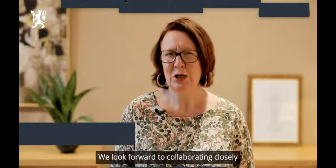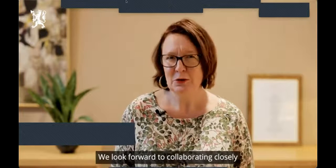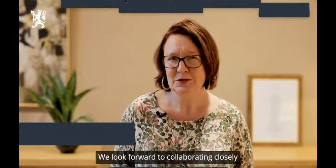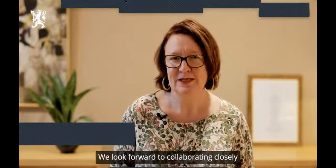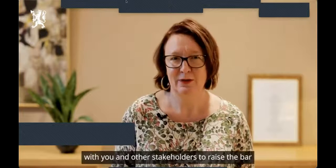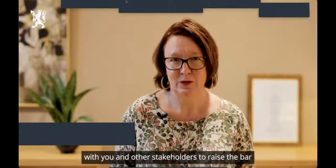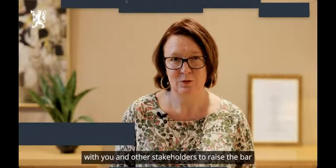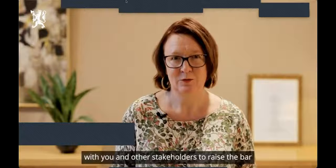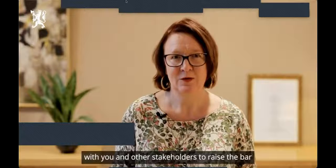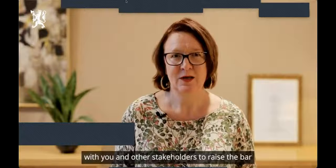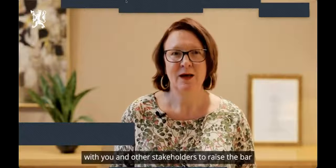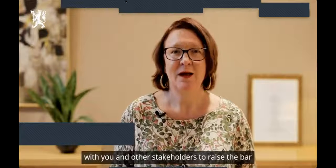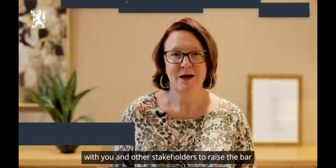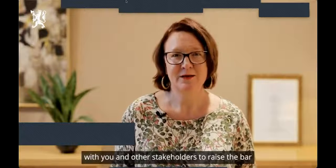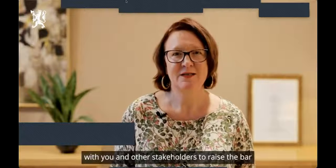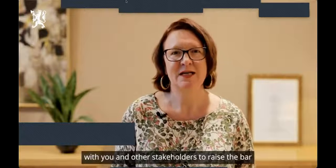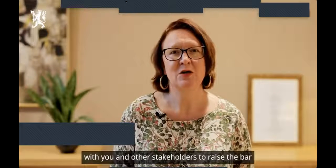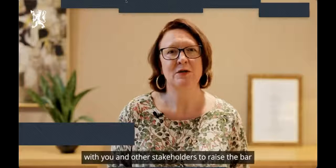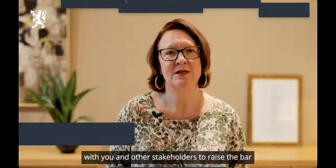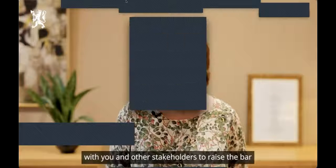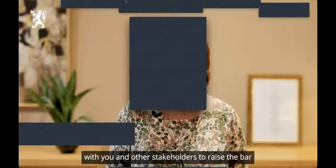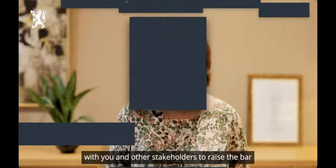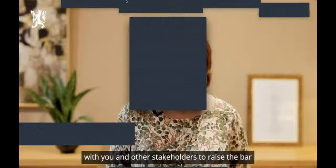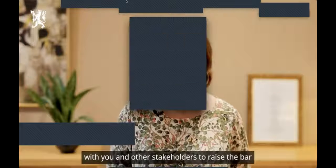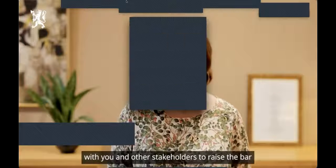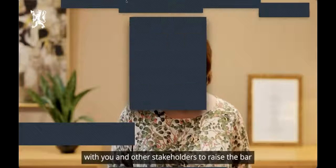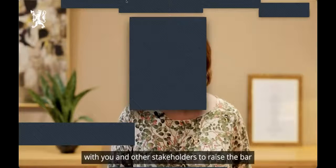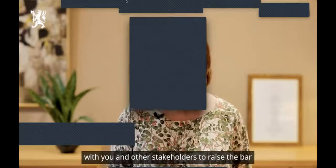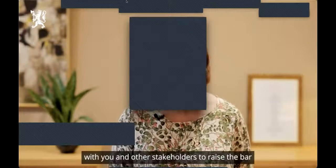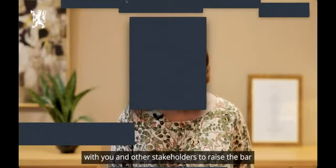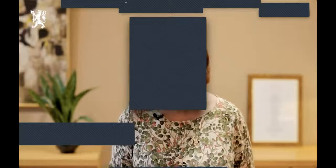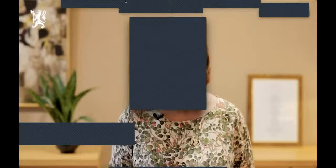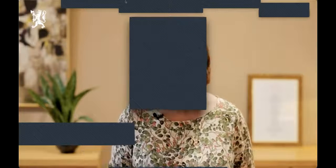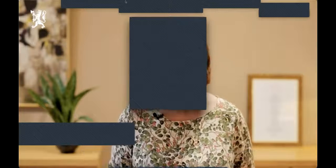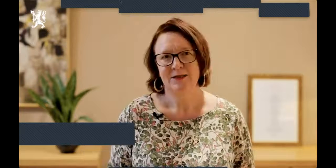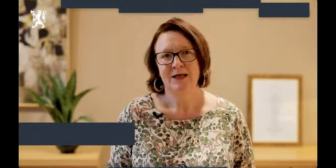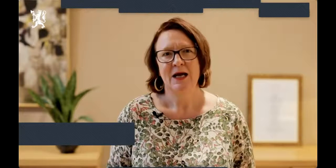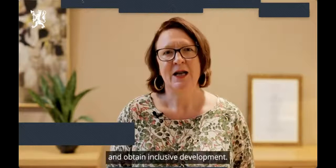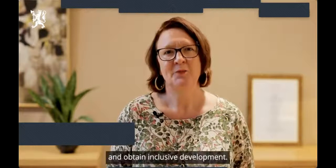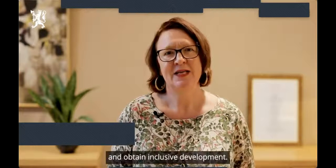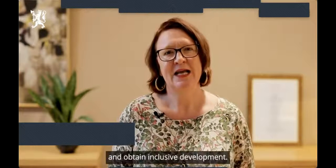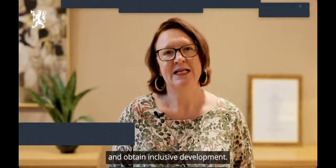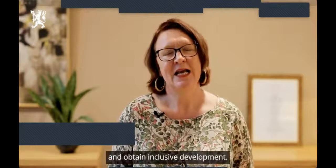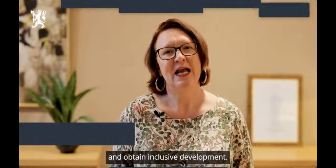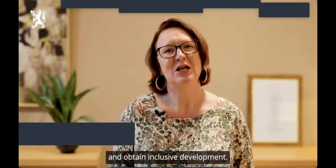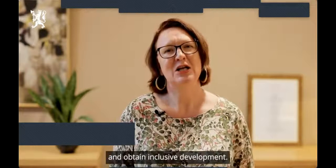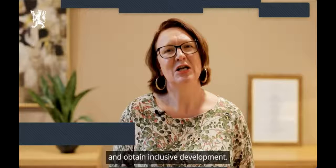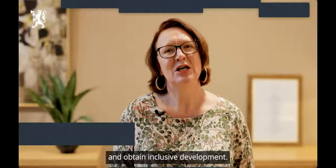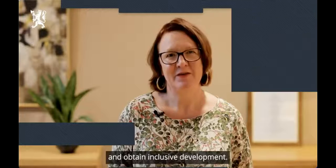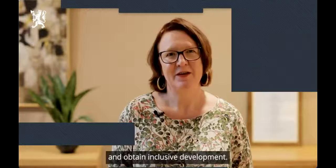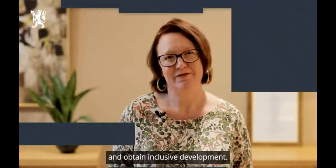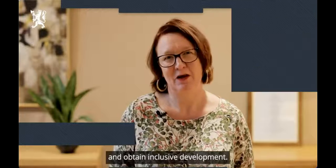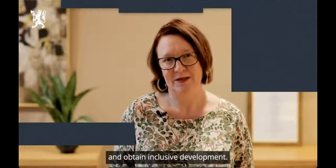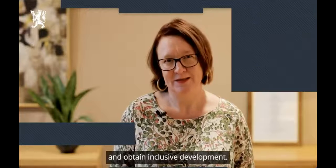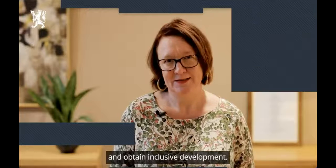collaborating closely with you and other stakeholders to raise the bar and obtain